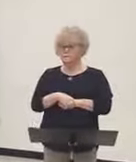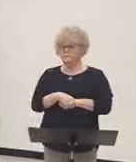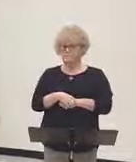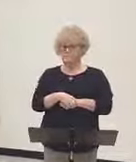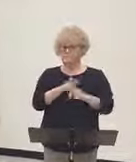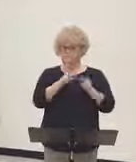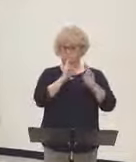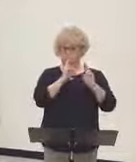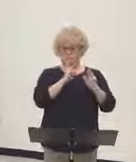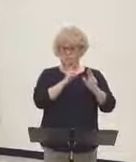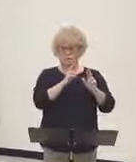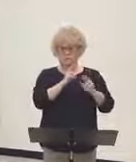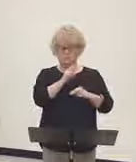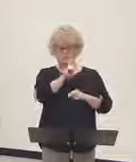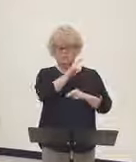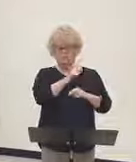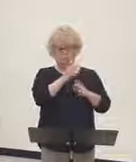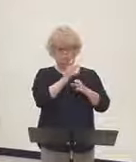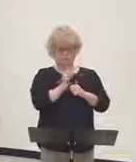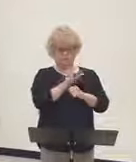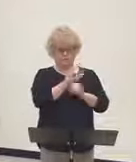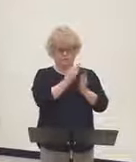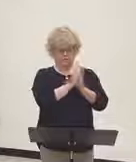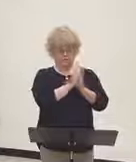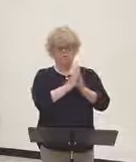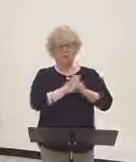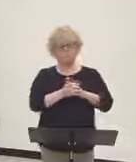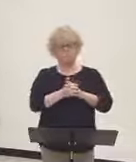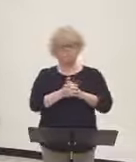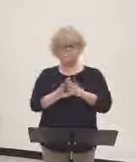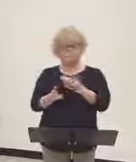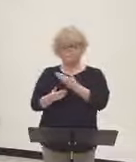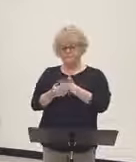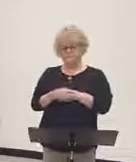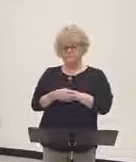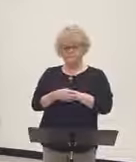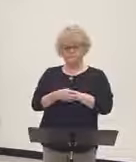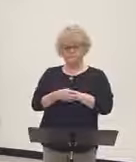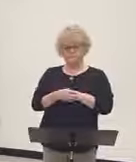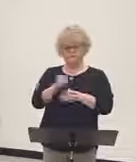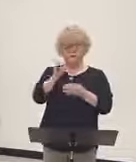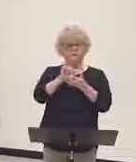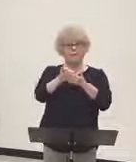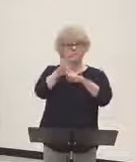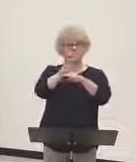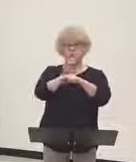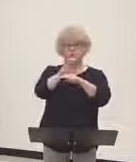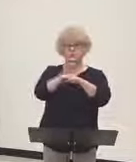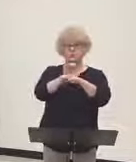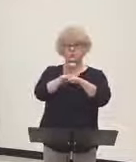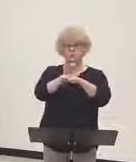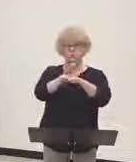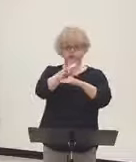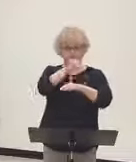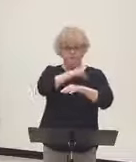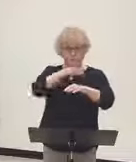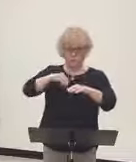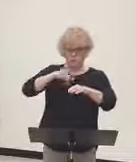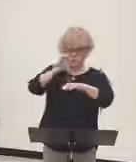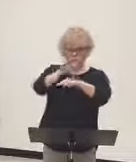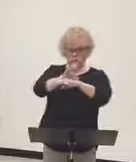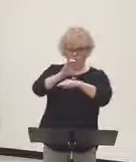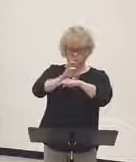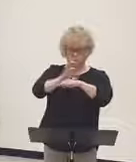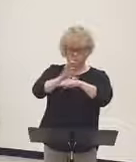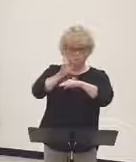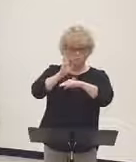Our response is, Lord, receive our prayer. That our church and her members may be a